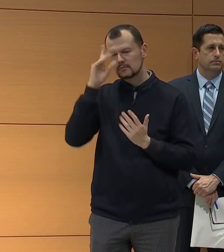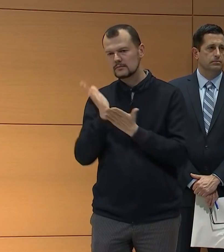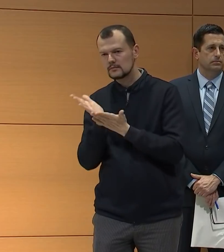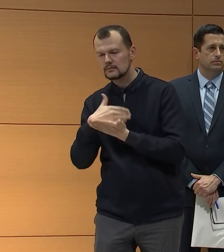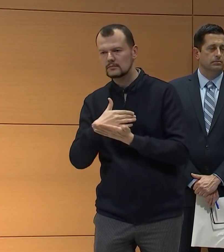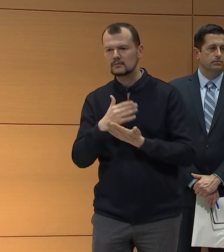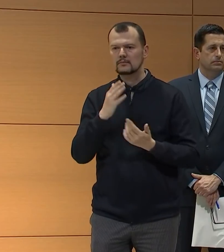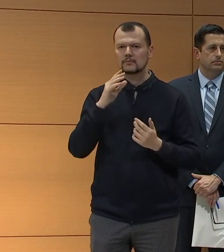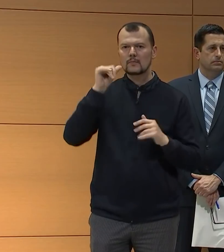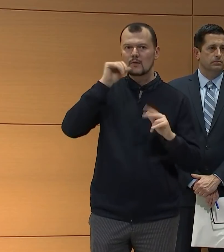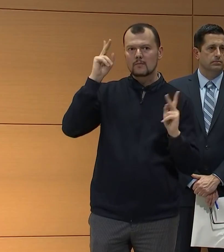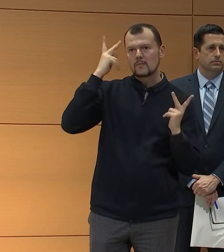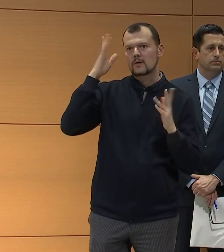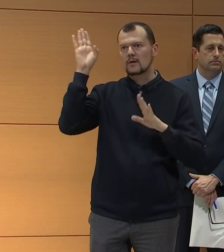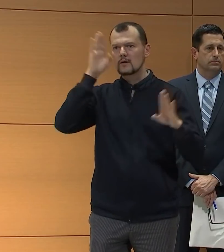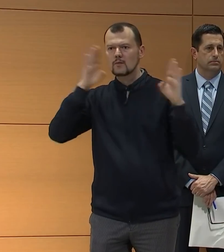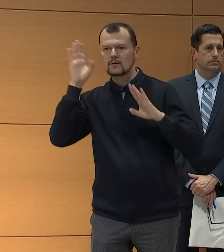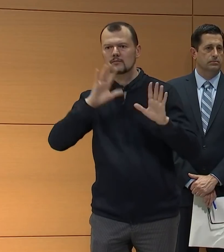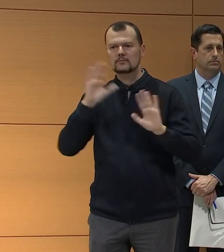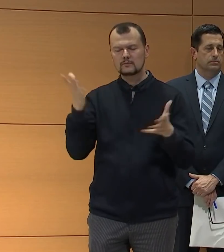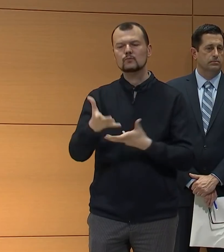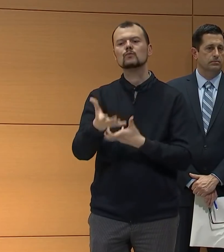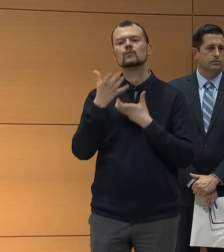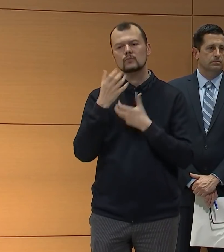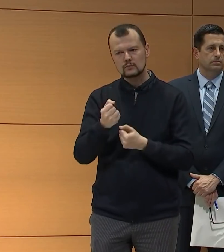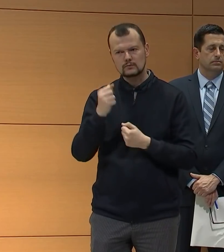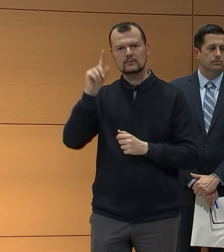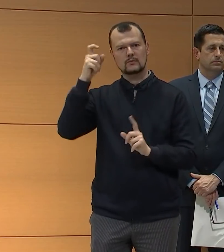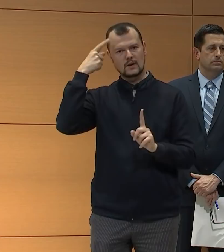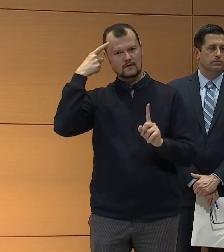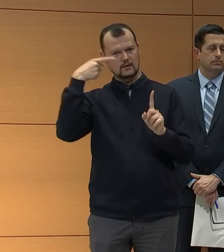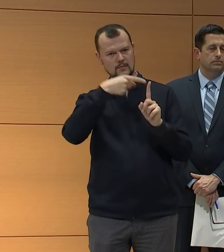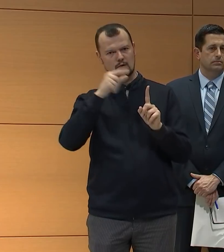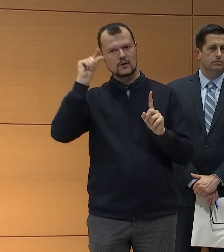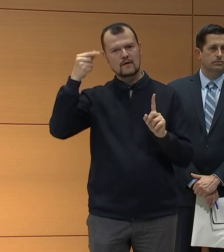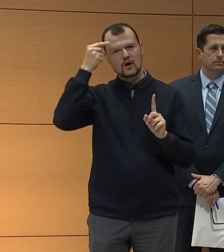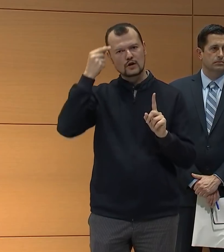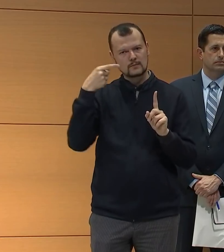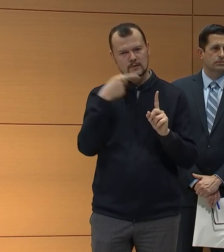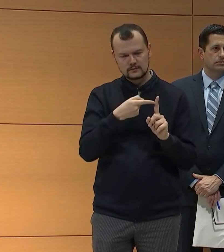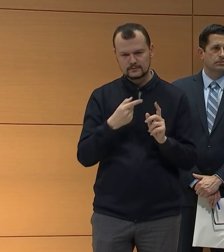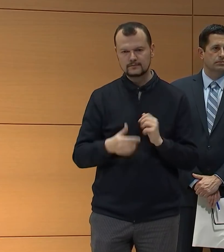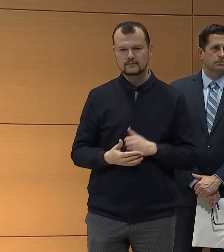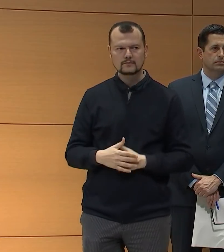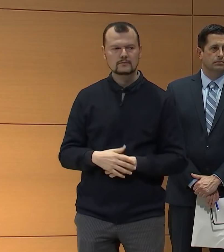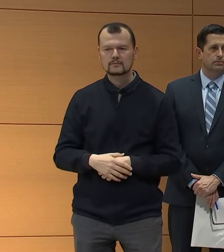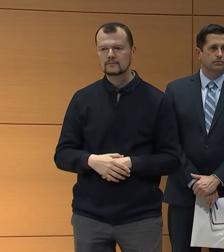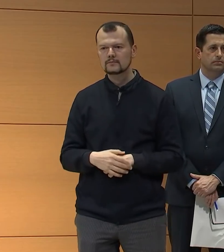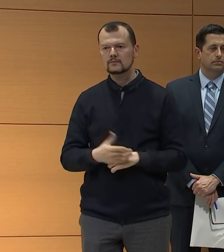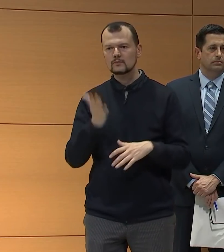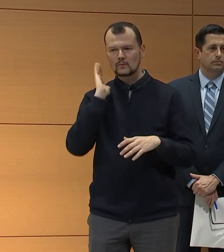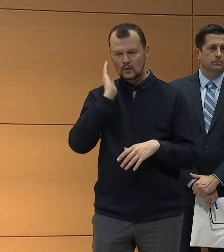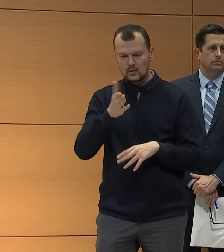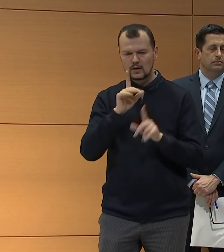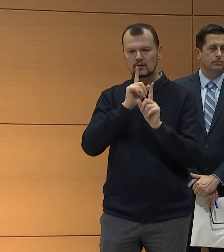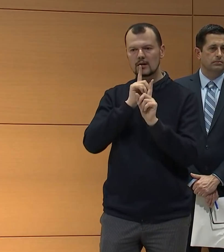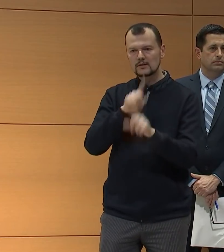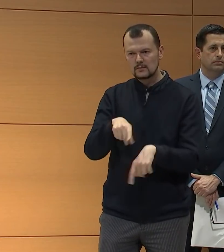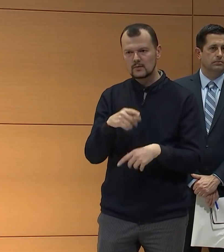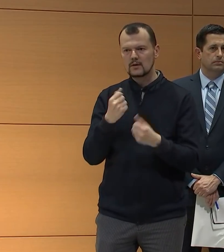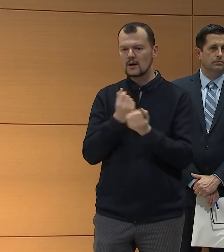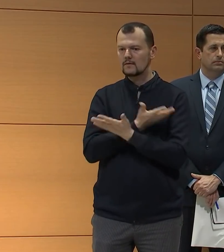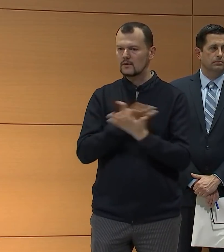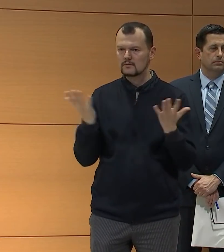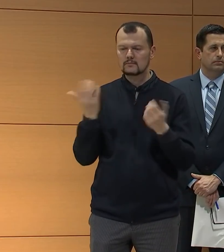of trusted government sources. We will respond every step of the way with every challenge that comes before us.